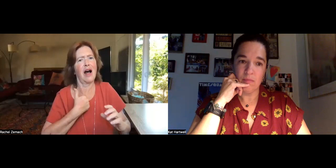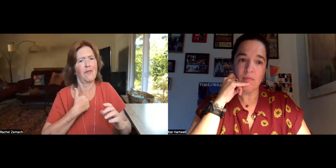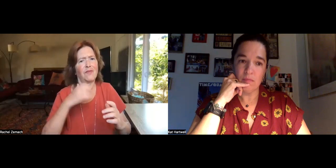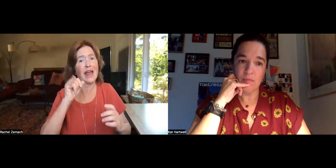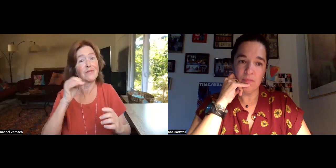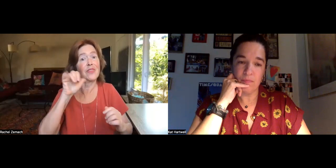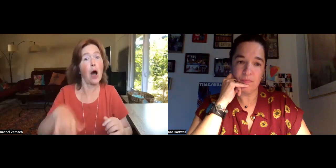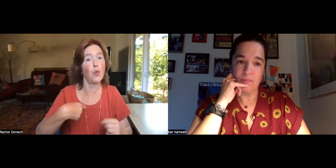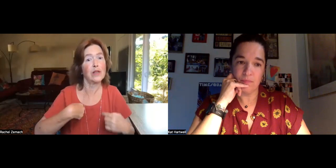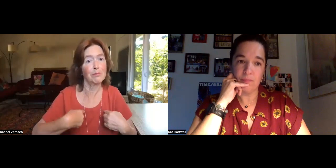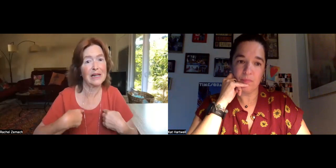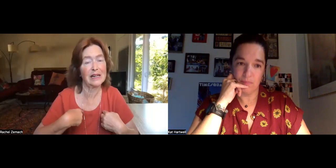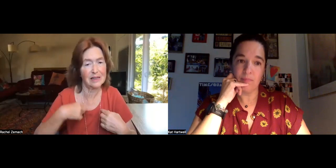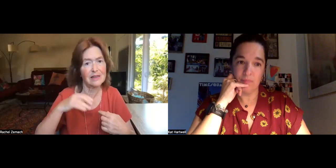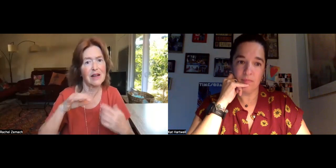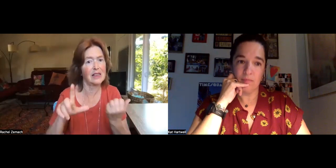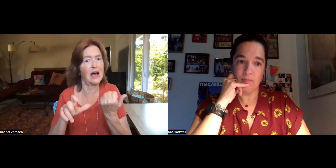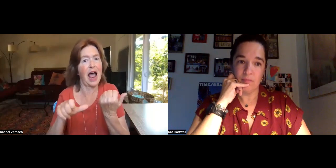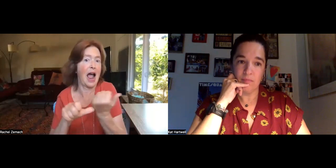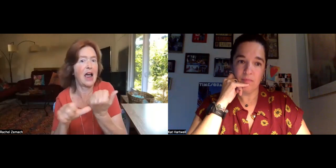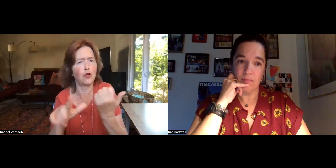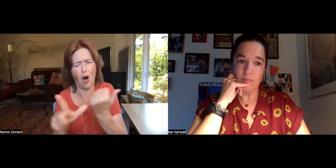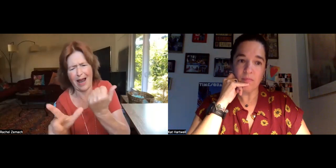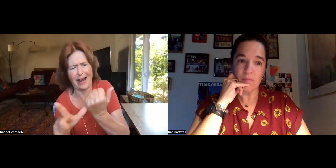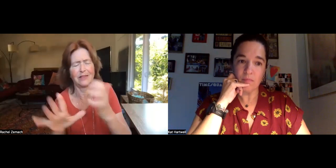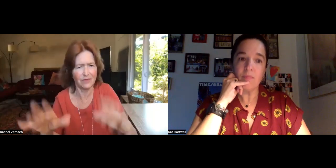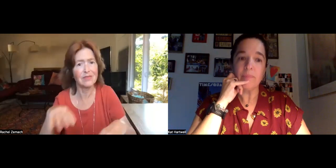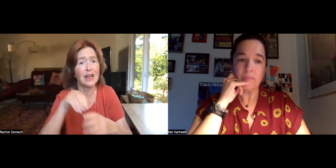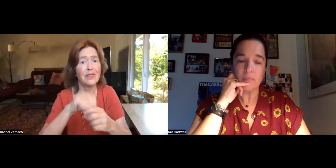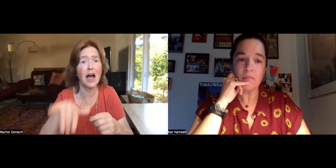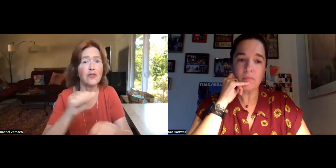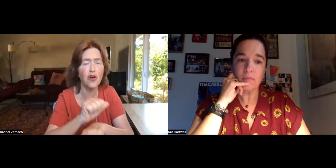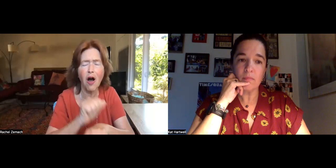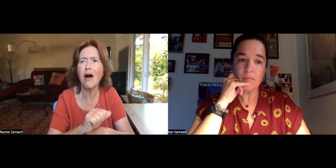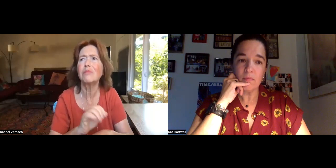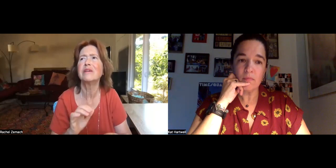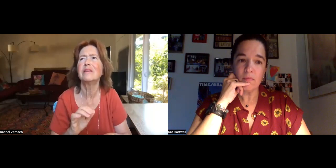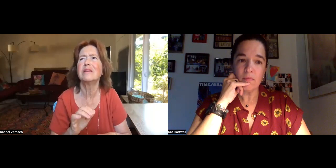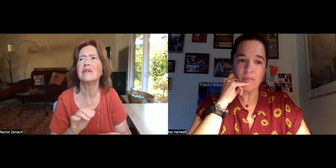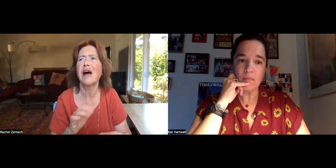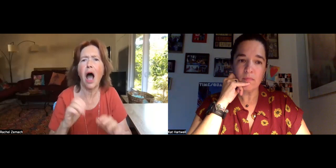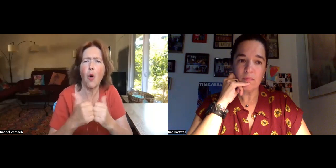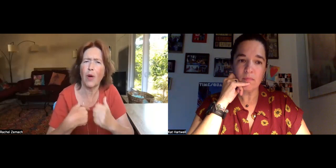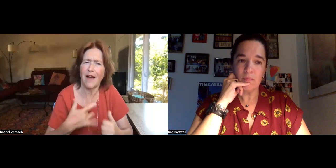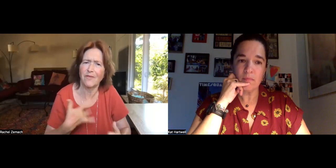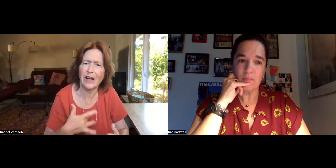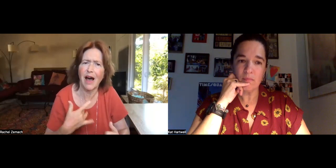myself, if that was me at 8 or 8, not sure, how would I be a